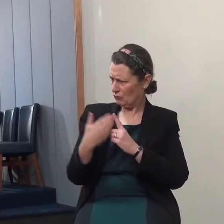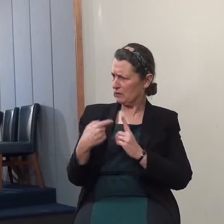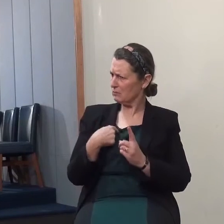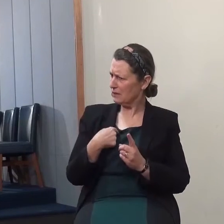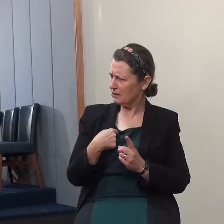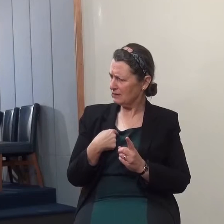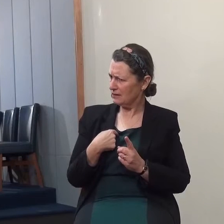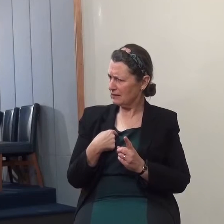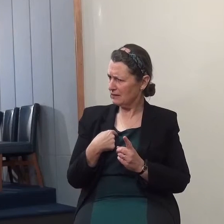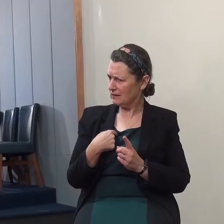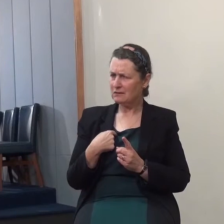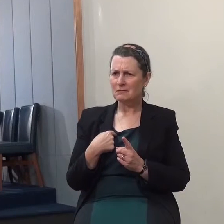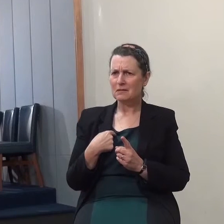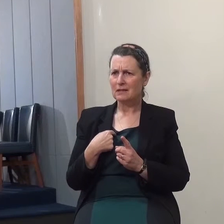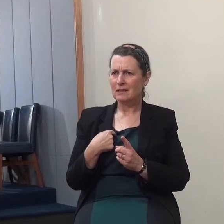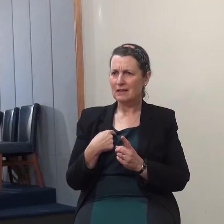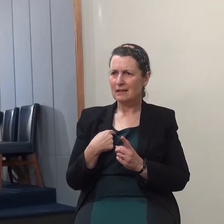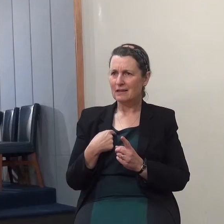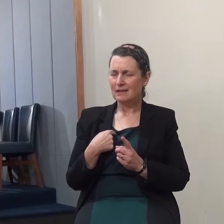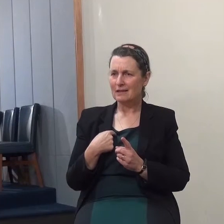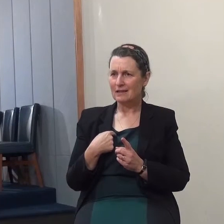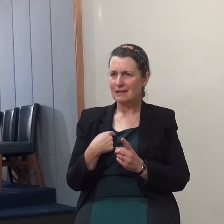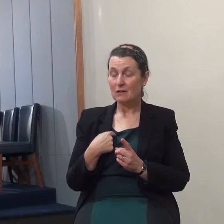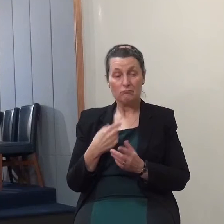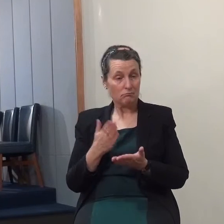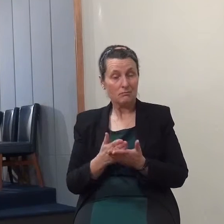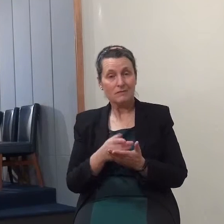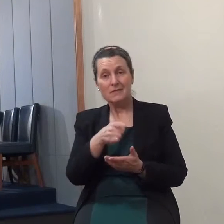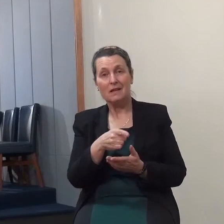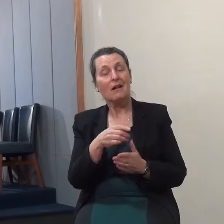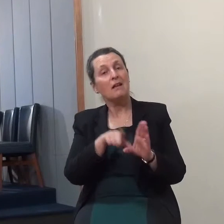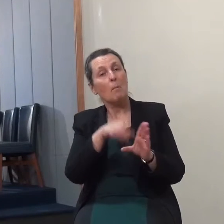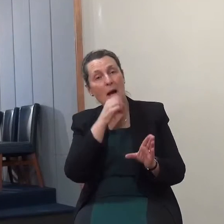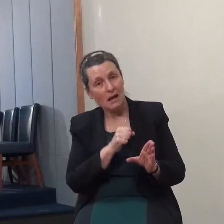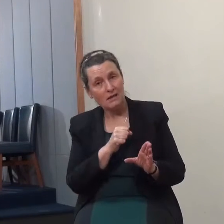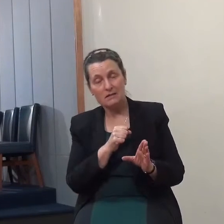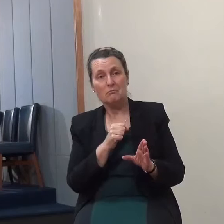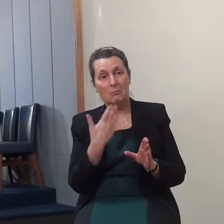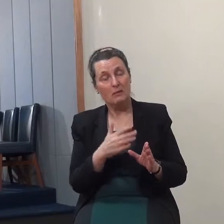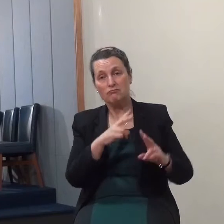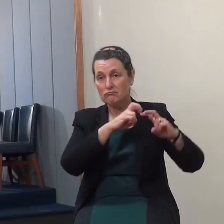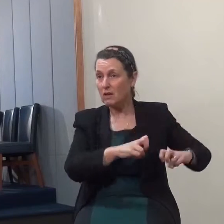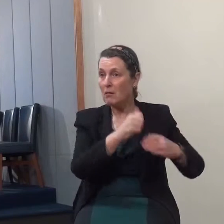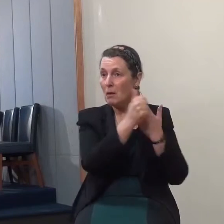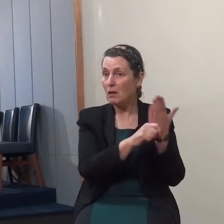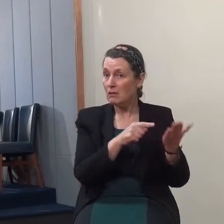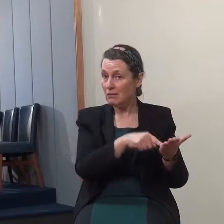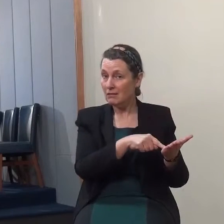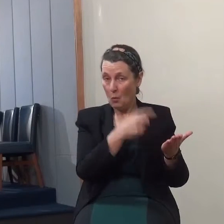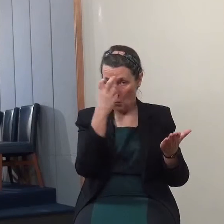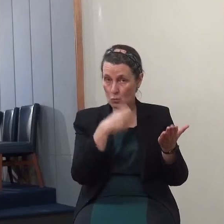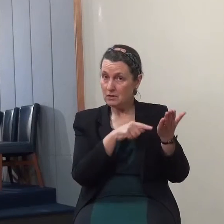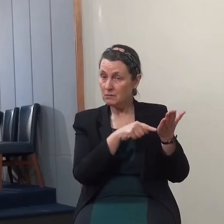It was true. He was a very conscientious and searching young man. Jesus answered and